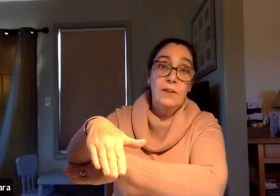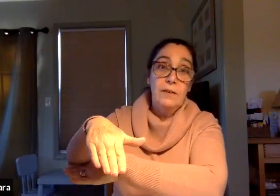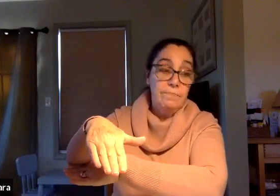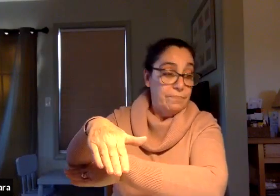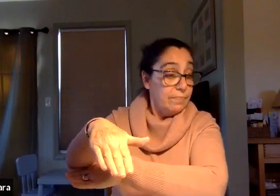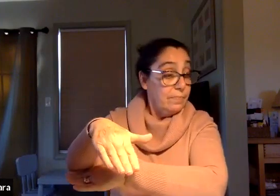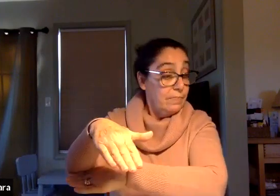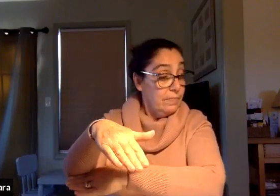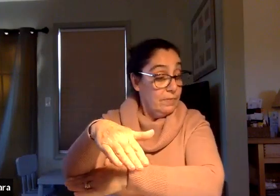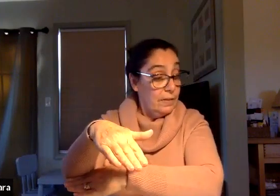horizon.